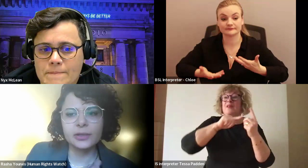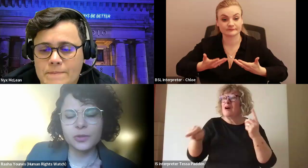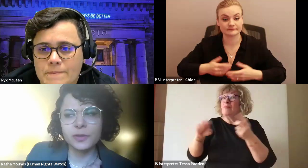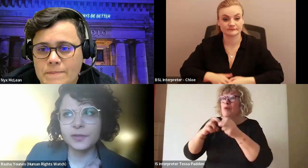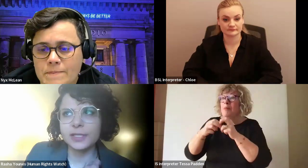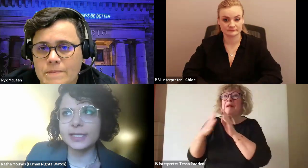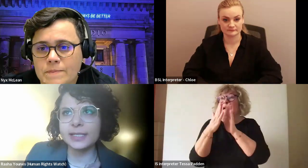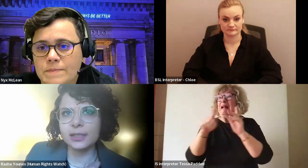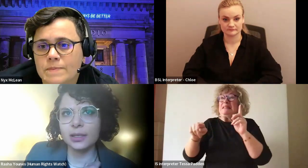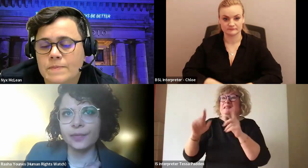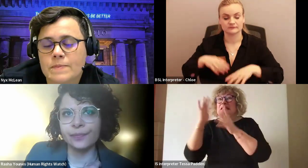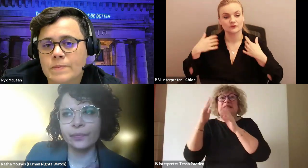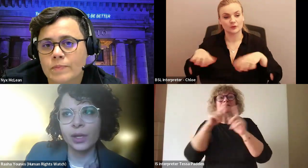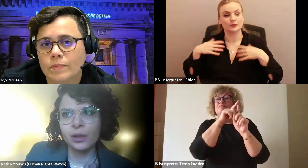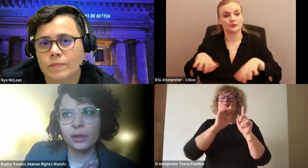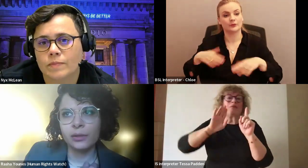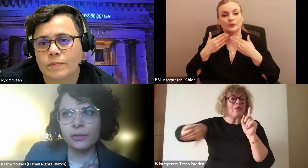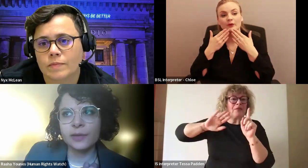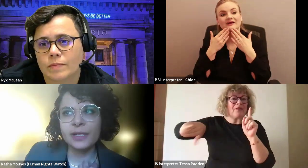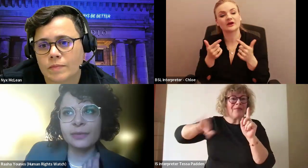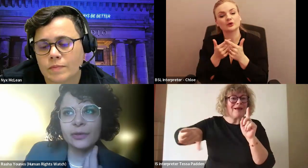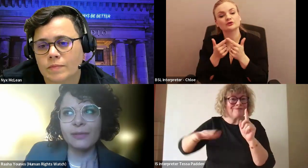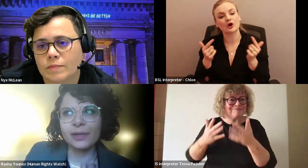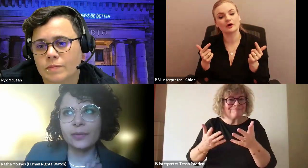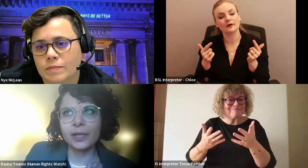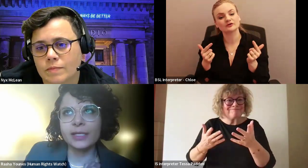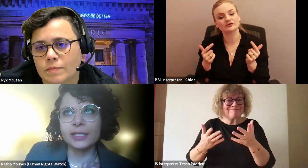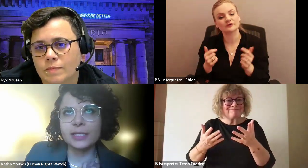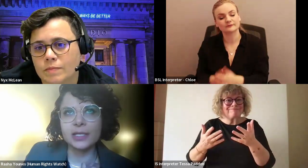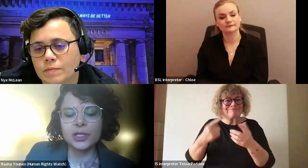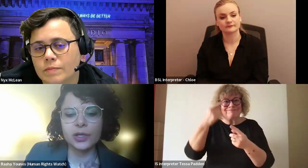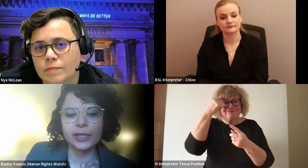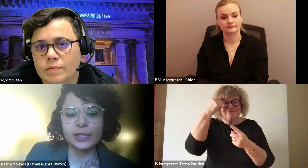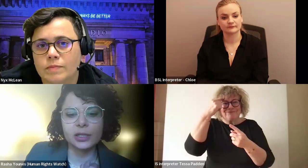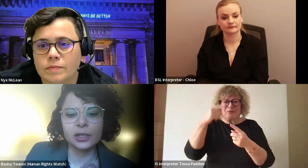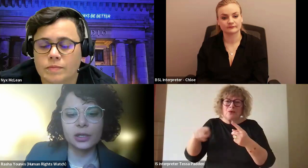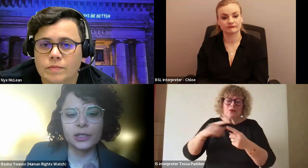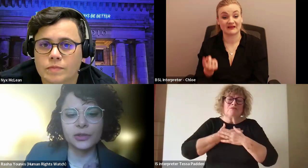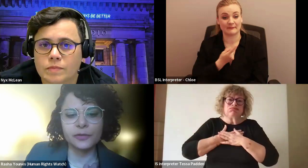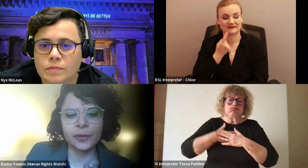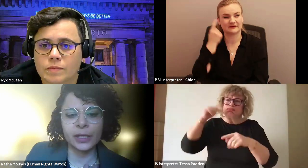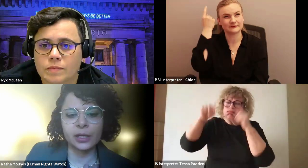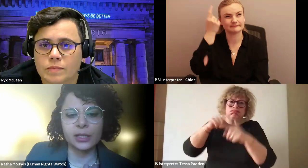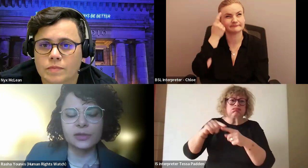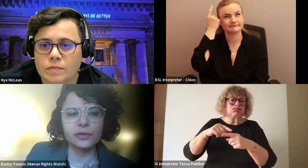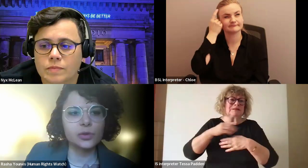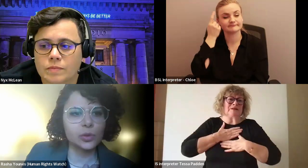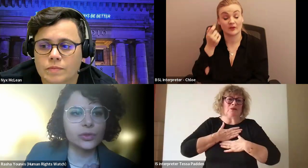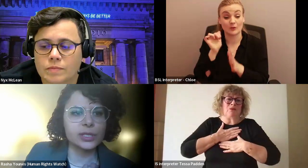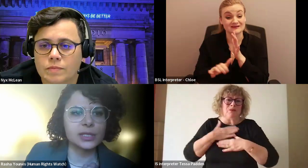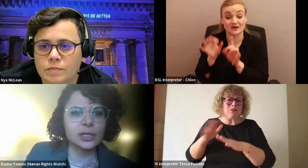Exactly. Thank you so much for this. It is something that I've been grappling with since I started interviewing